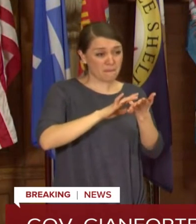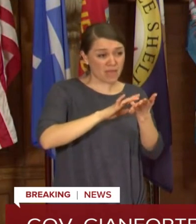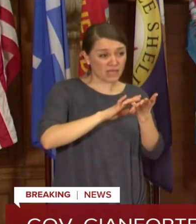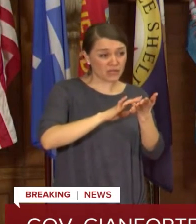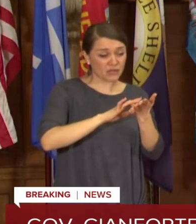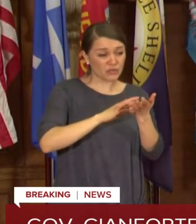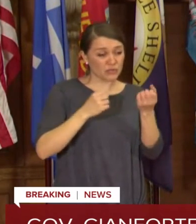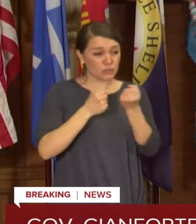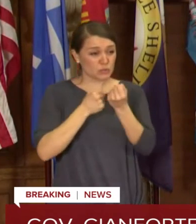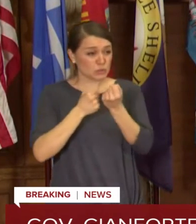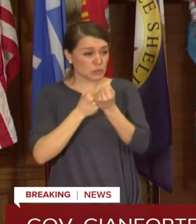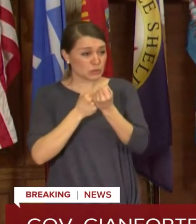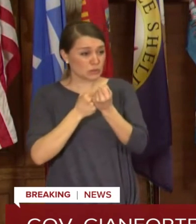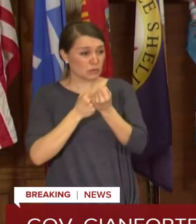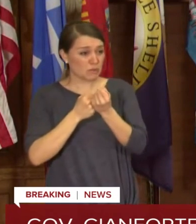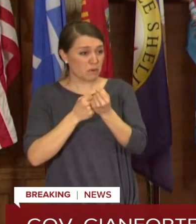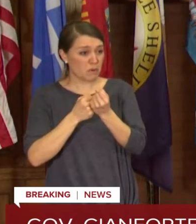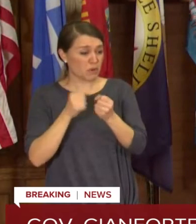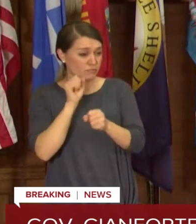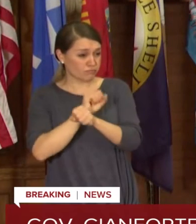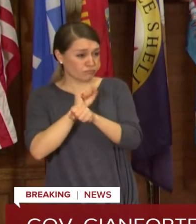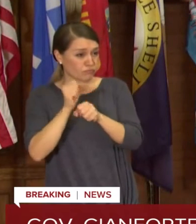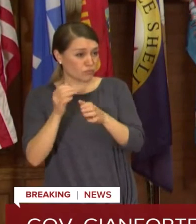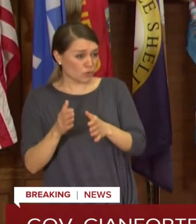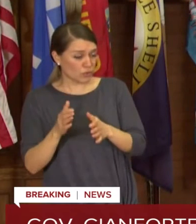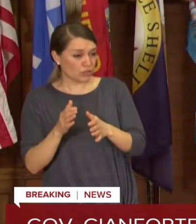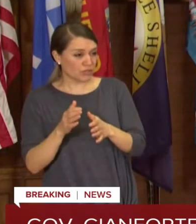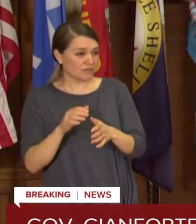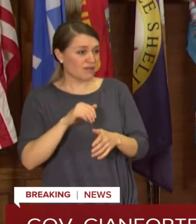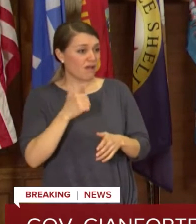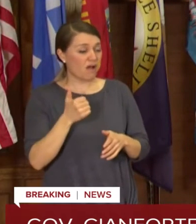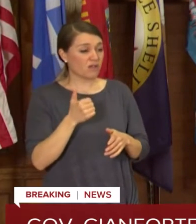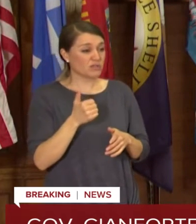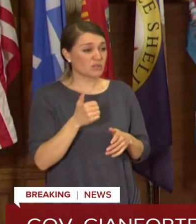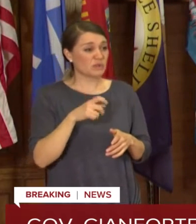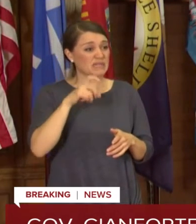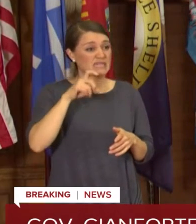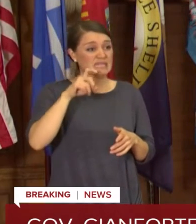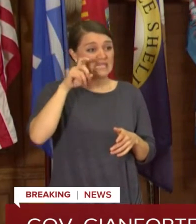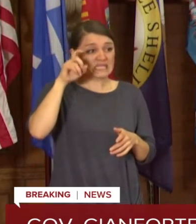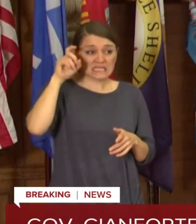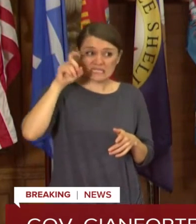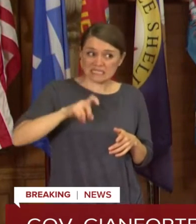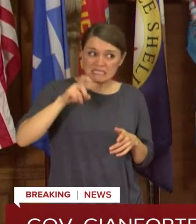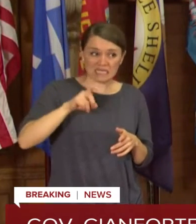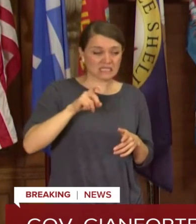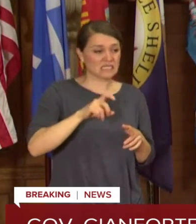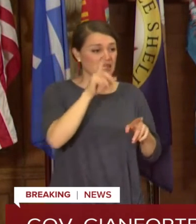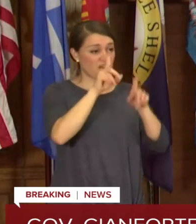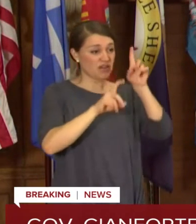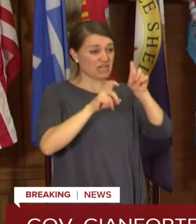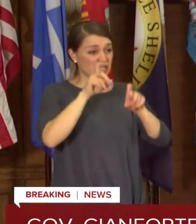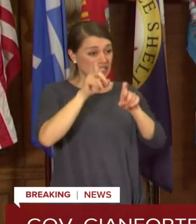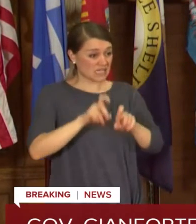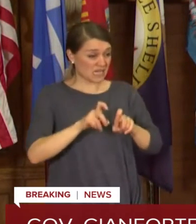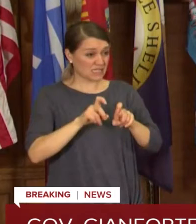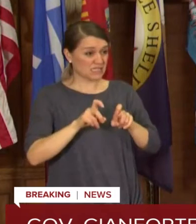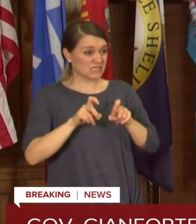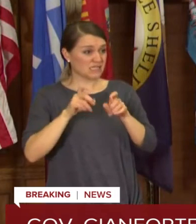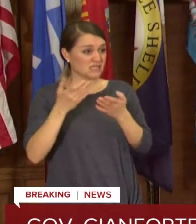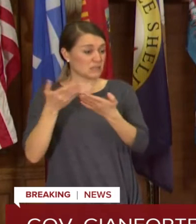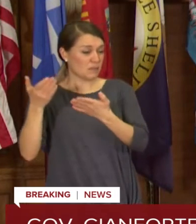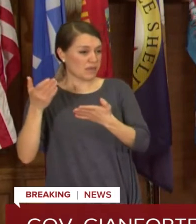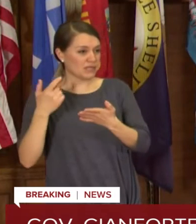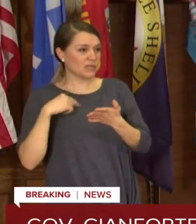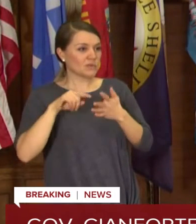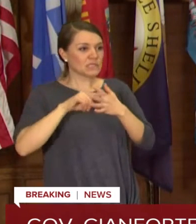support personnel across Montana, as well as critical testing supplies in our state lab. We started with a deficit